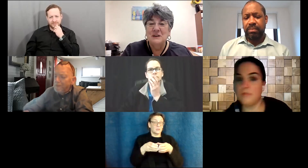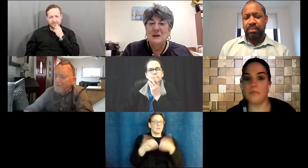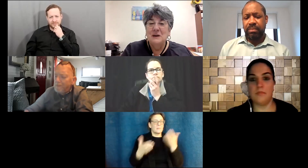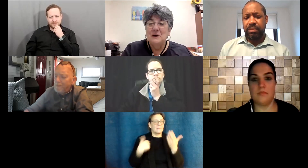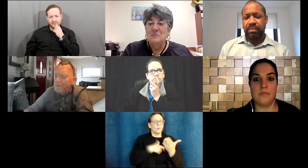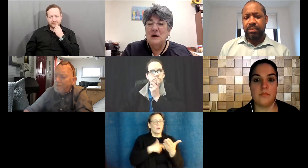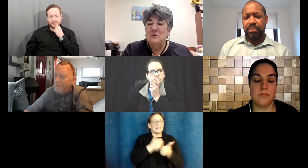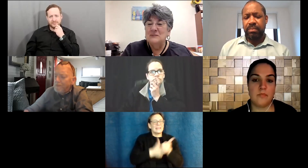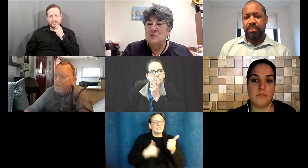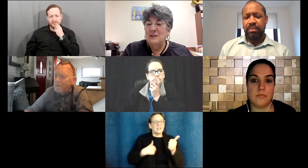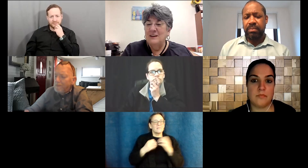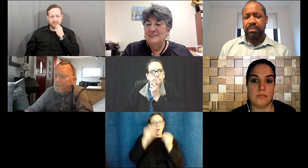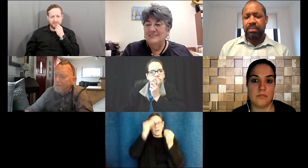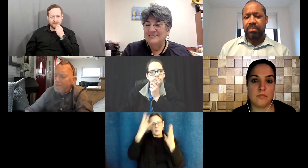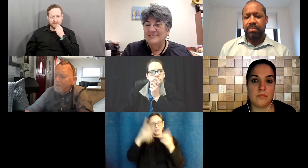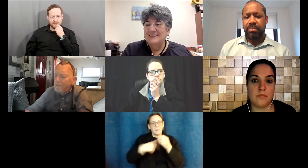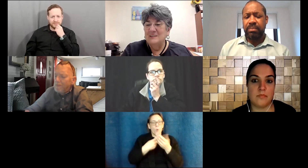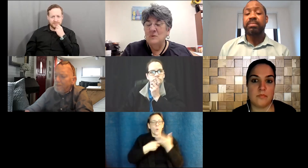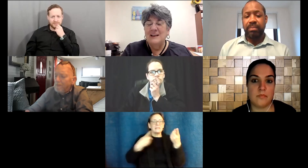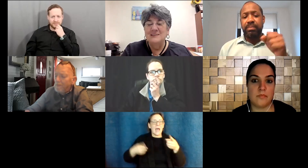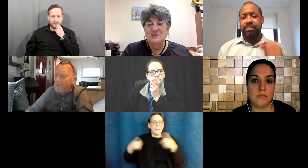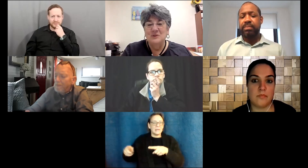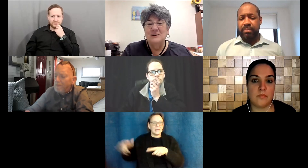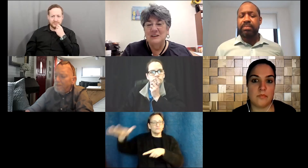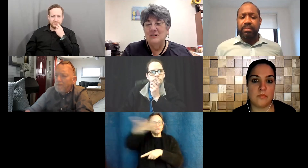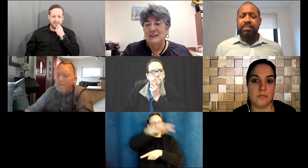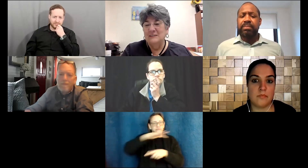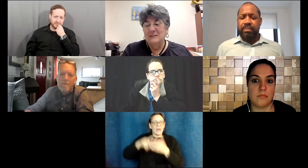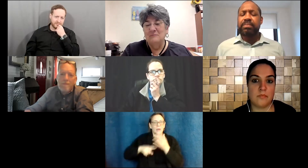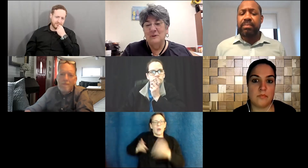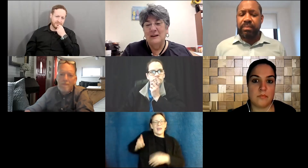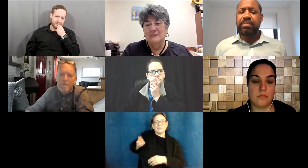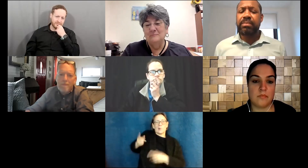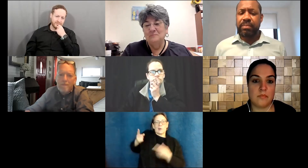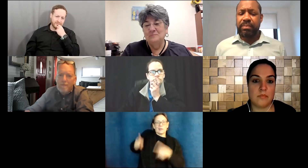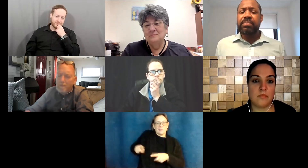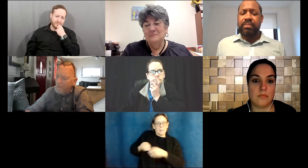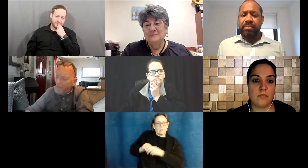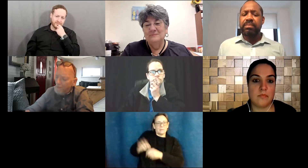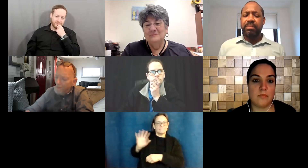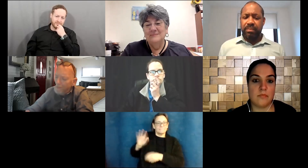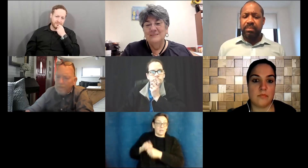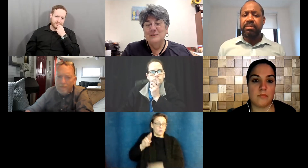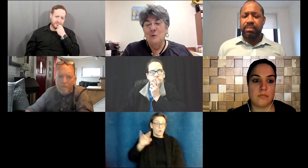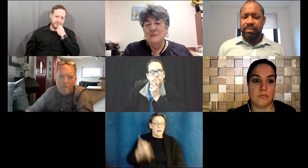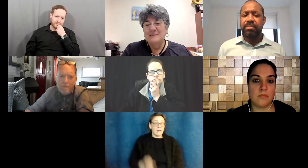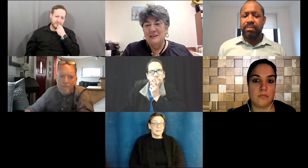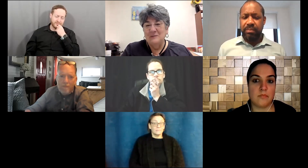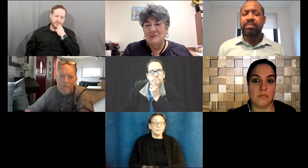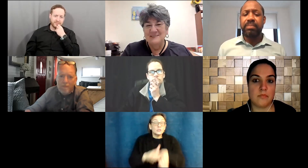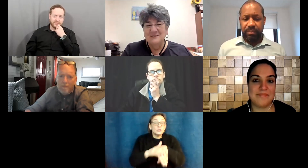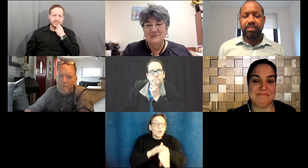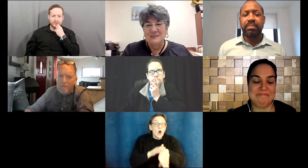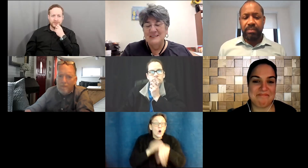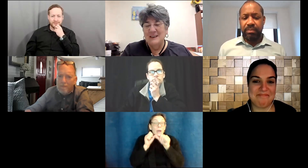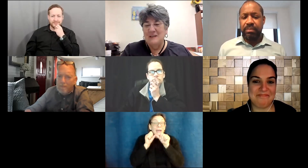information about what's going on and what has historically gone on in Rhode Island. Slow and steady